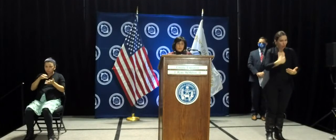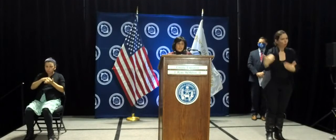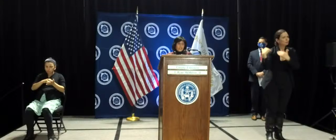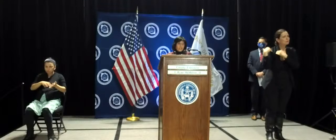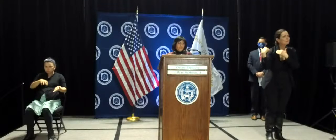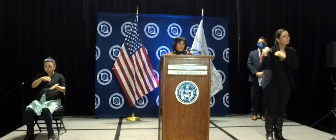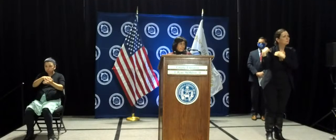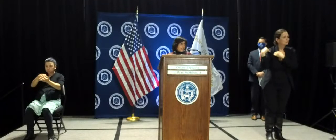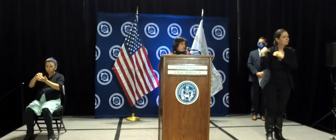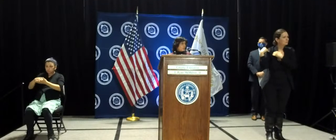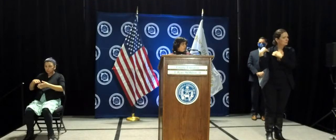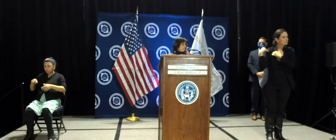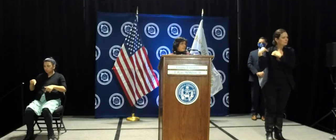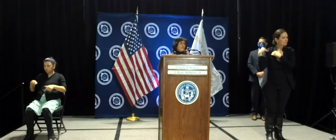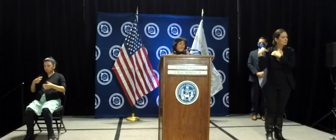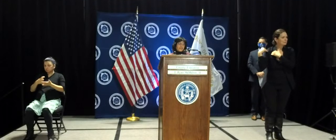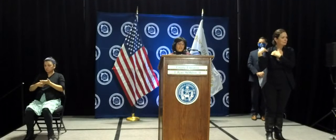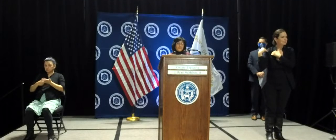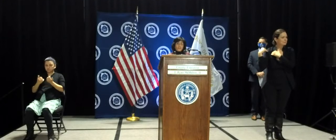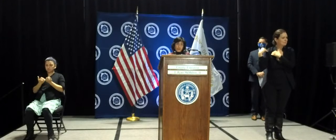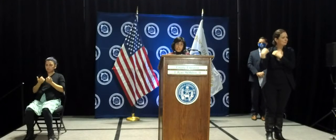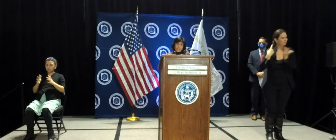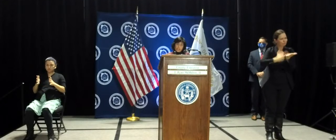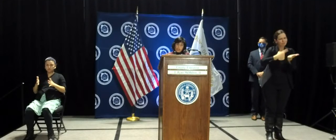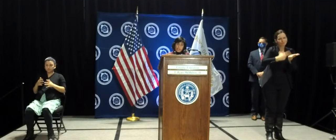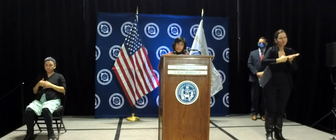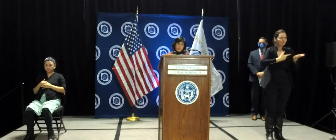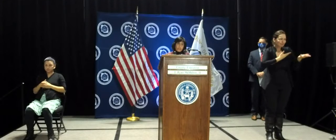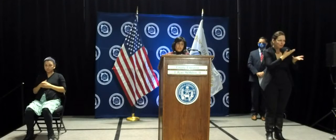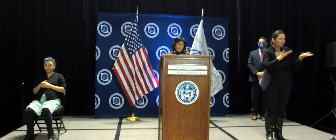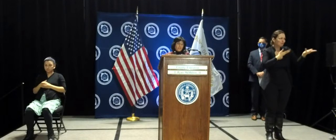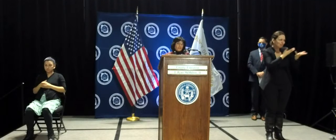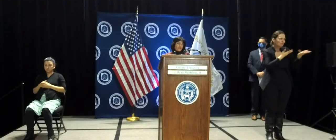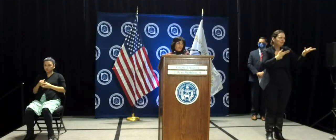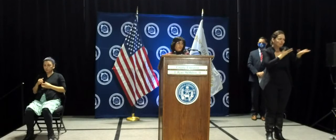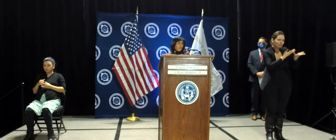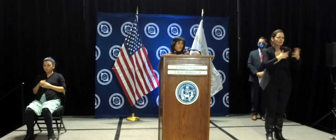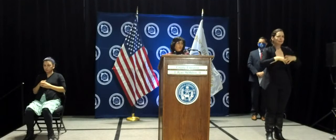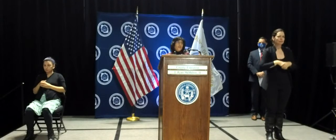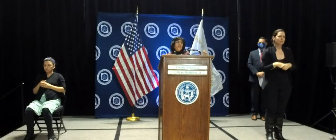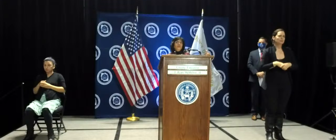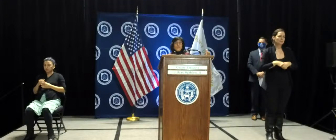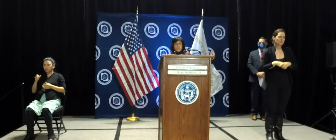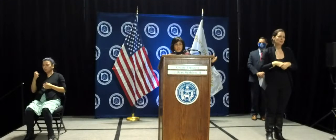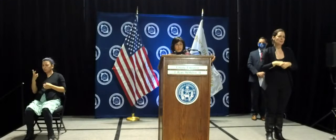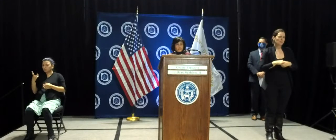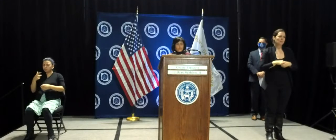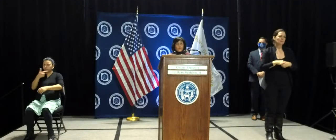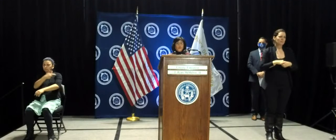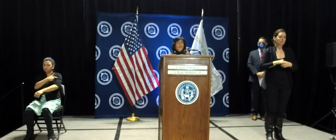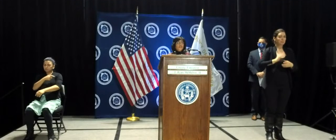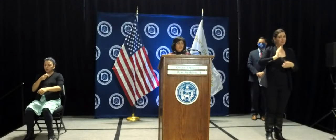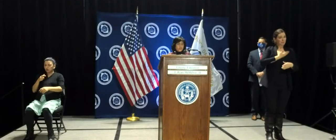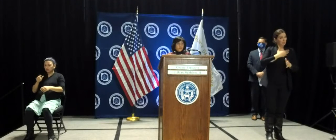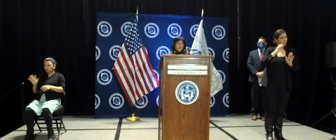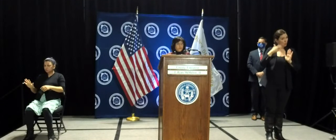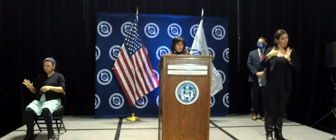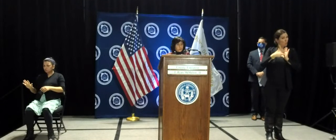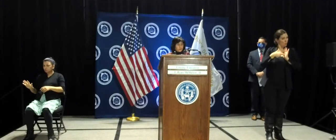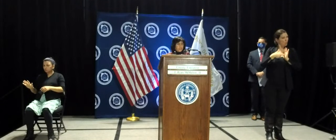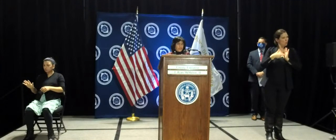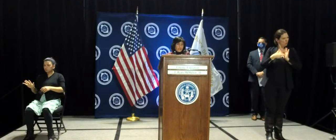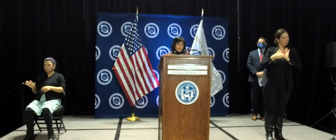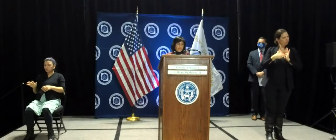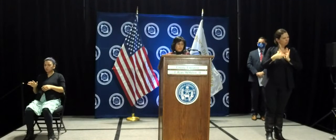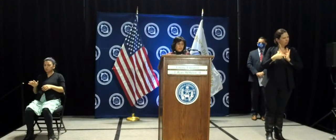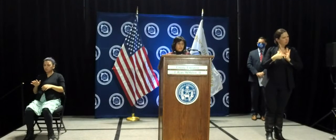is happening. Right now, the quantity of vaccines are not that high anyways, so our role will be a little bit later. So we will continue to inform